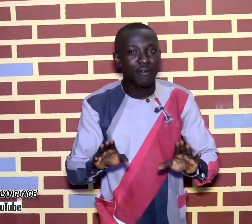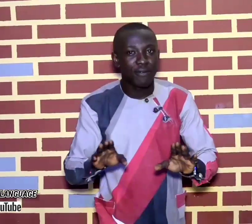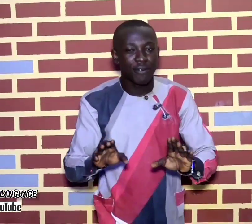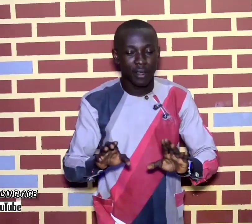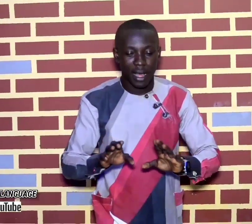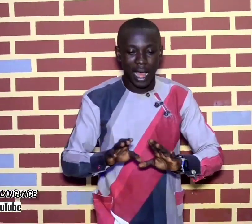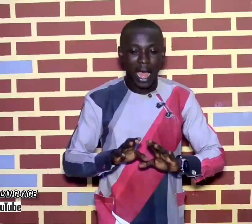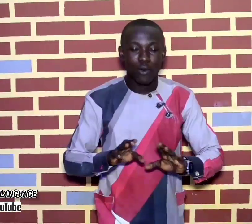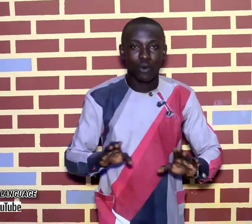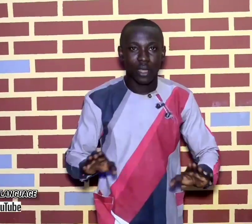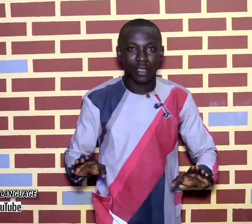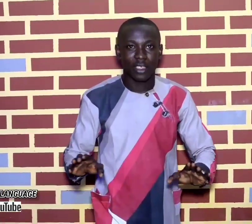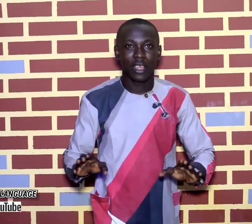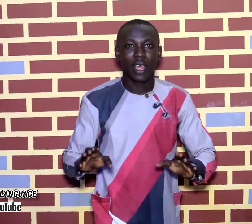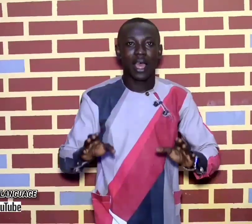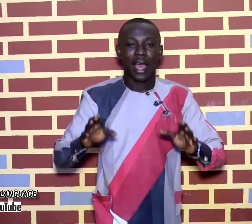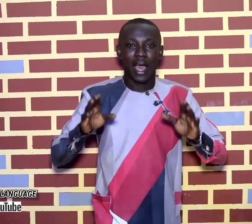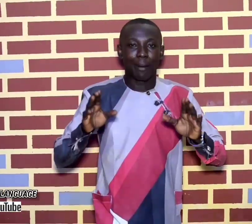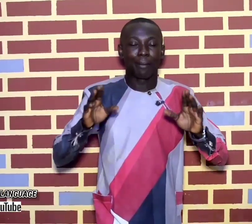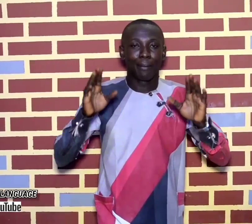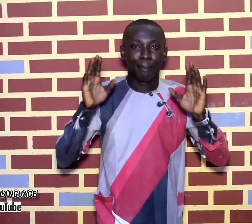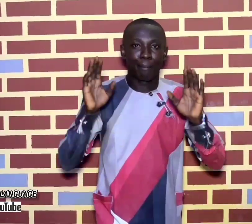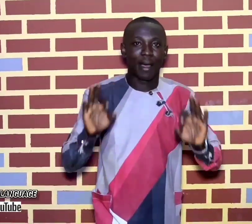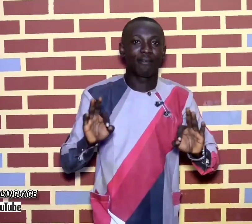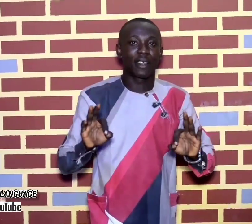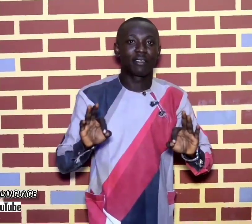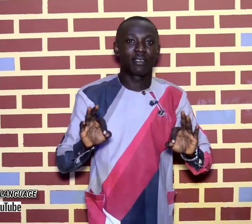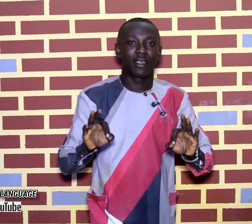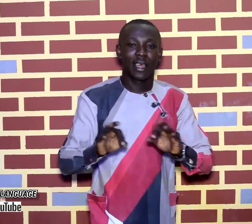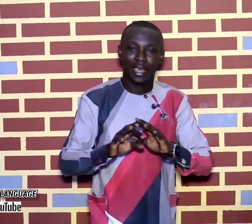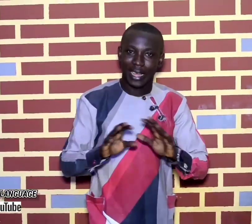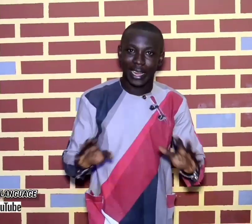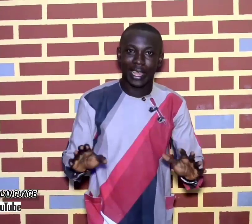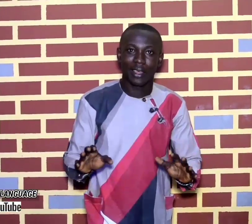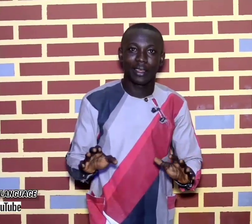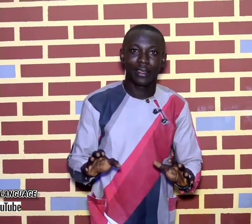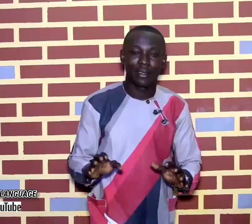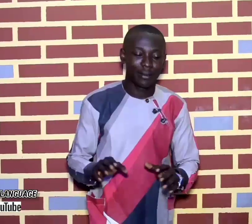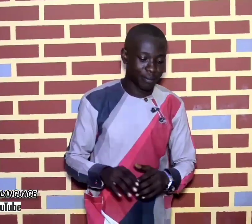brief, accurate, and perfect, clear.